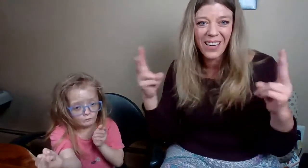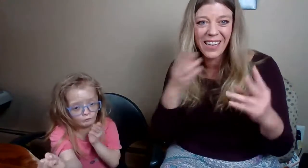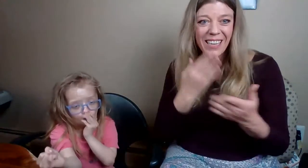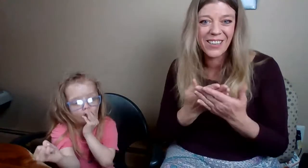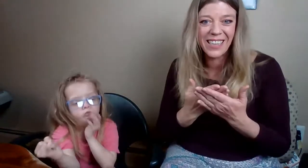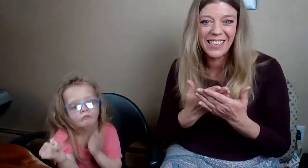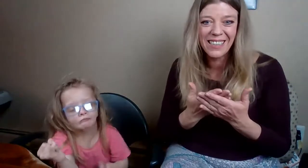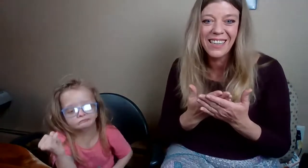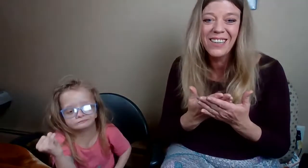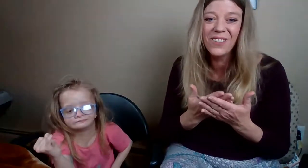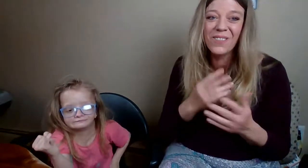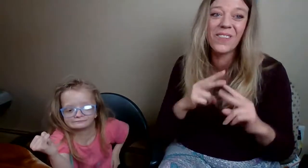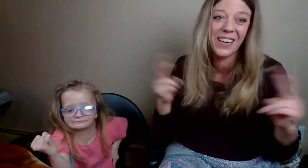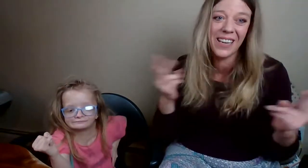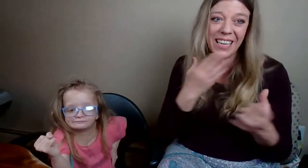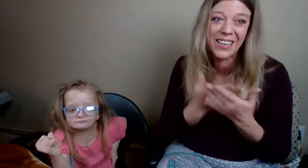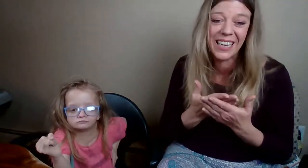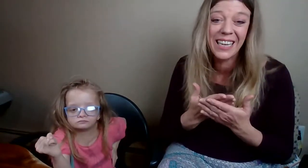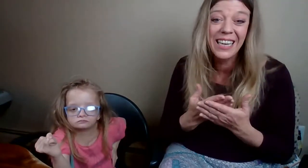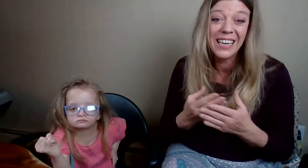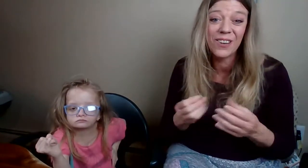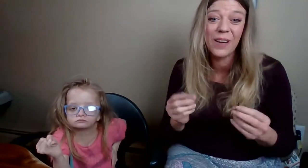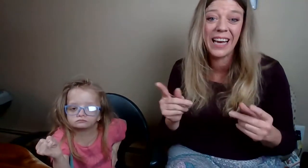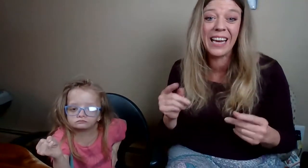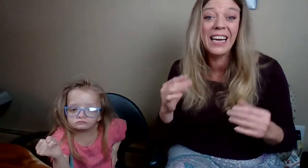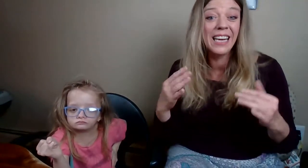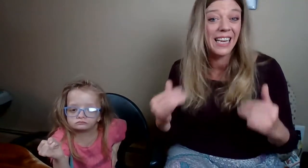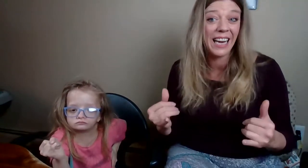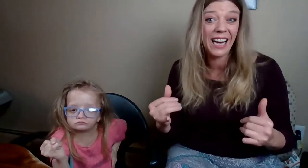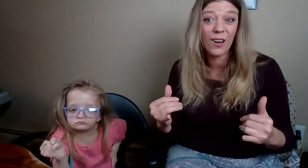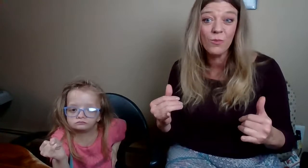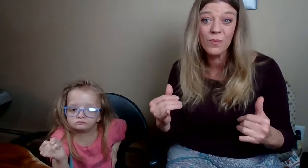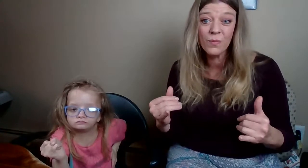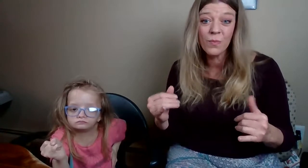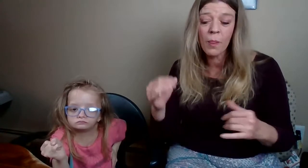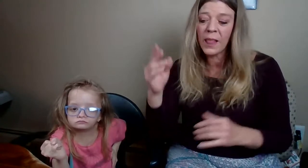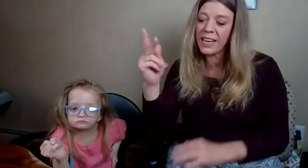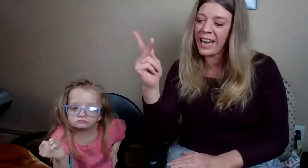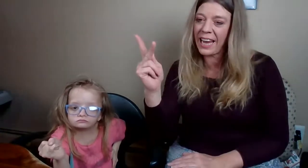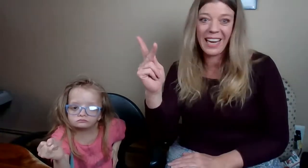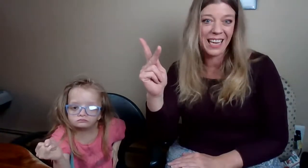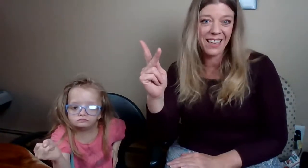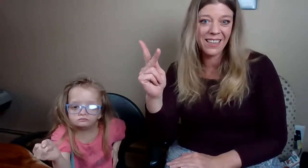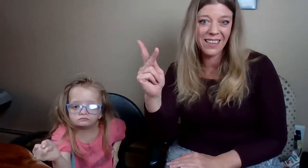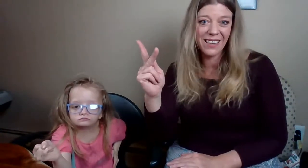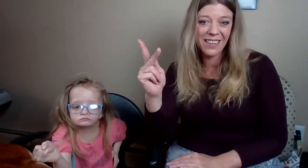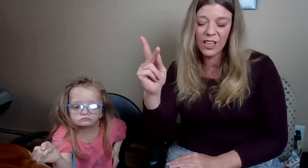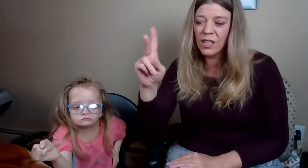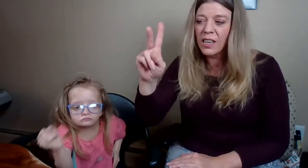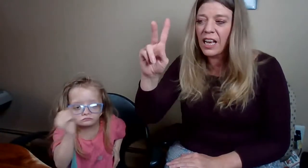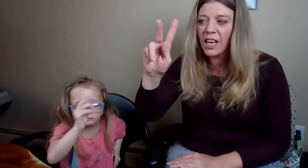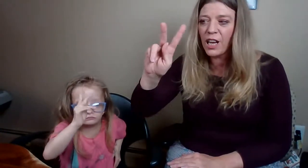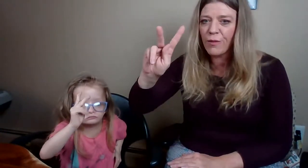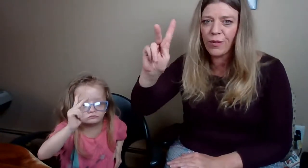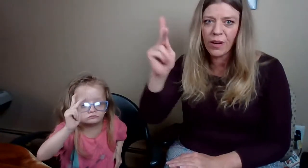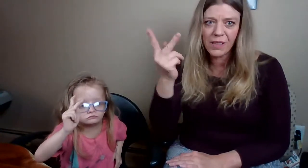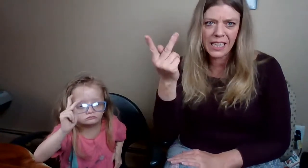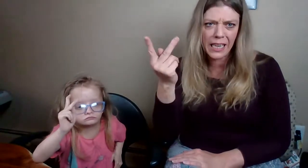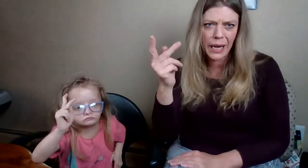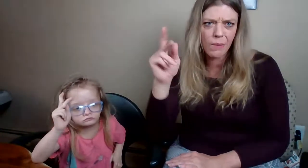Very good. Very good. Okay, now K. If you've never done a K